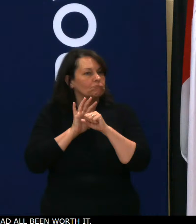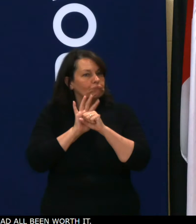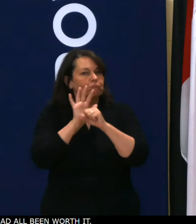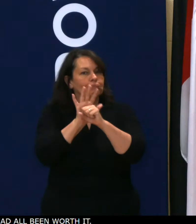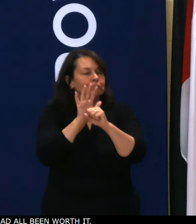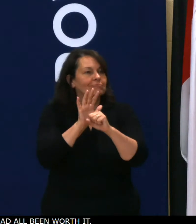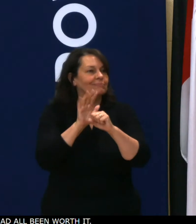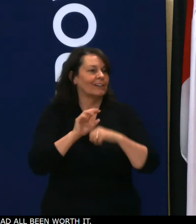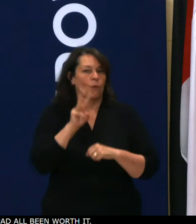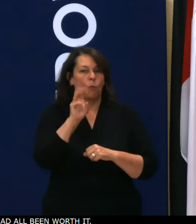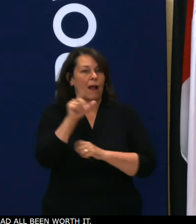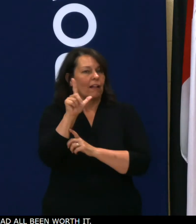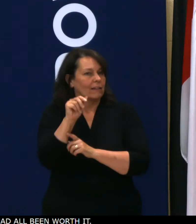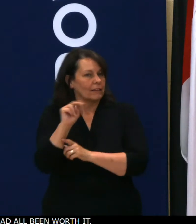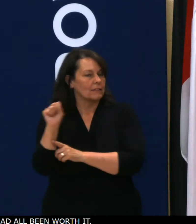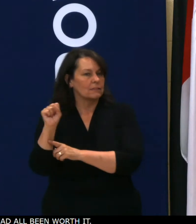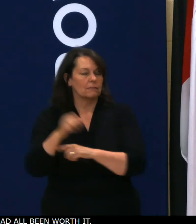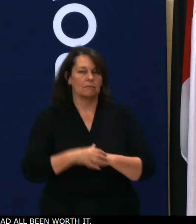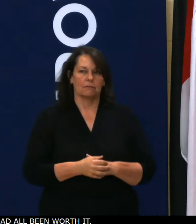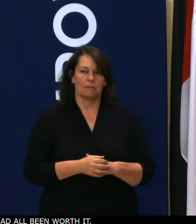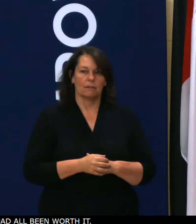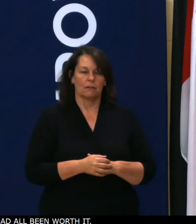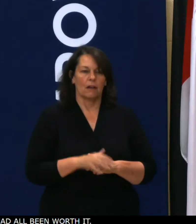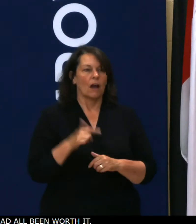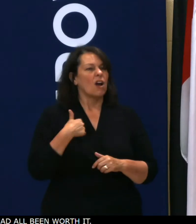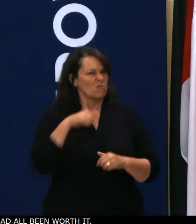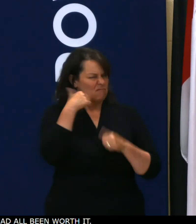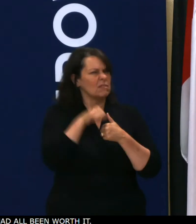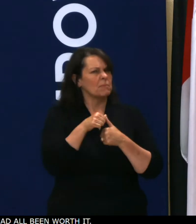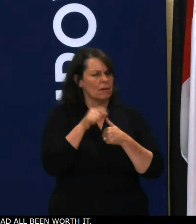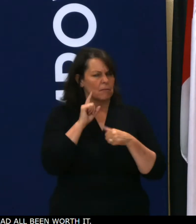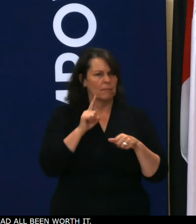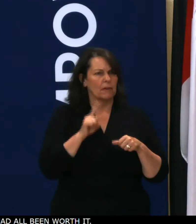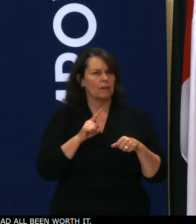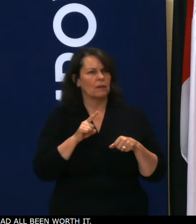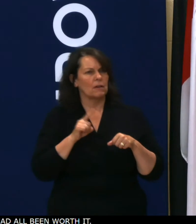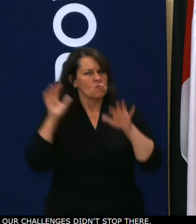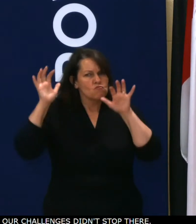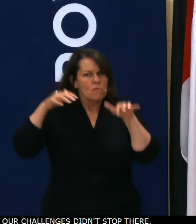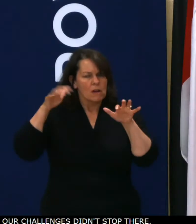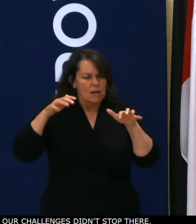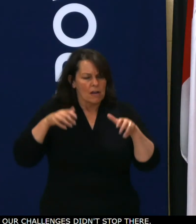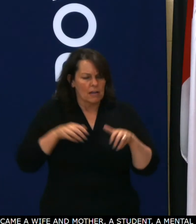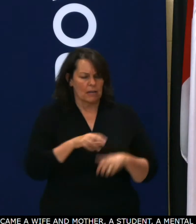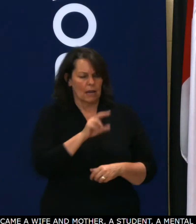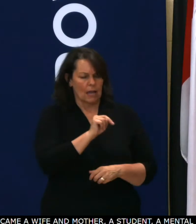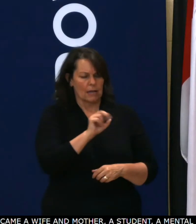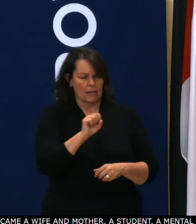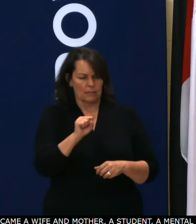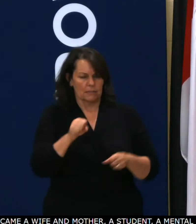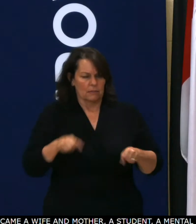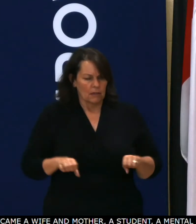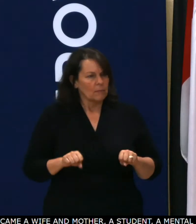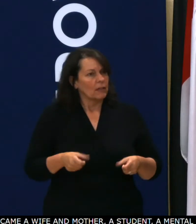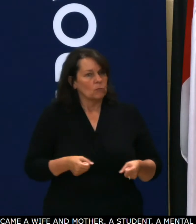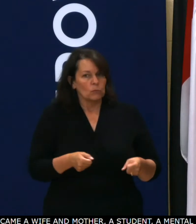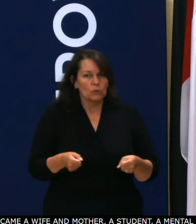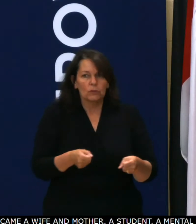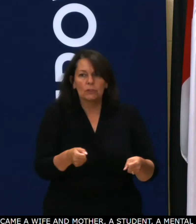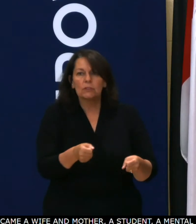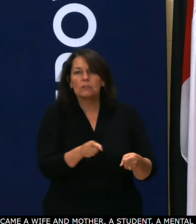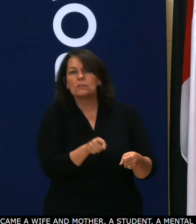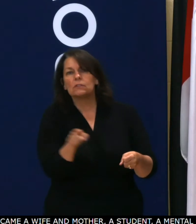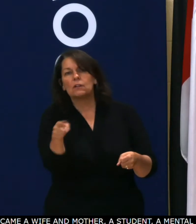once. I remember pushing my son in a stroller through the rings from NSCC to his daycare in downtown